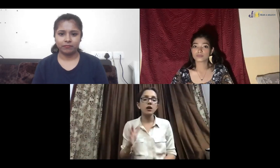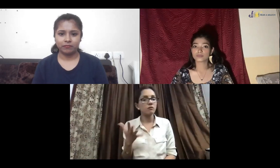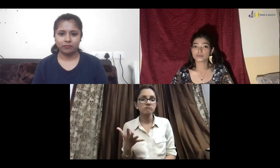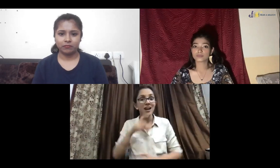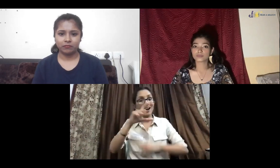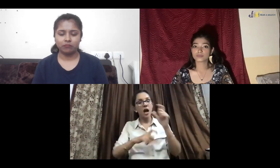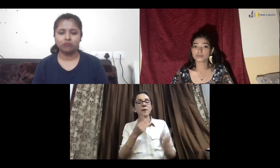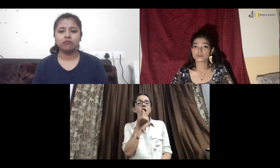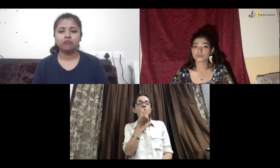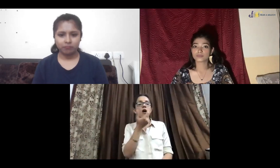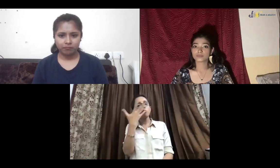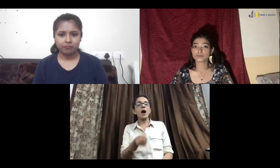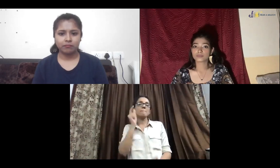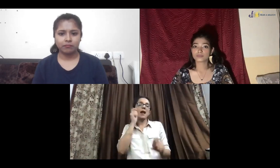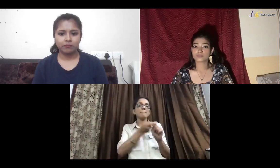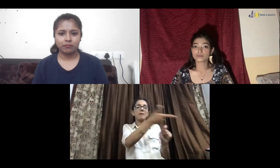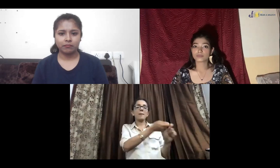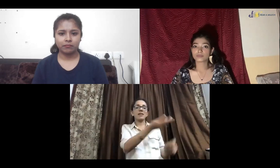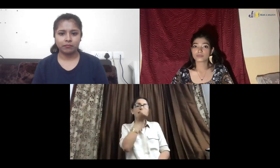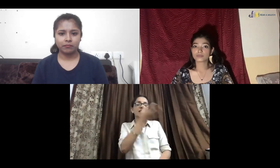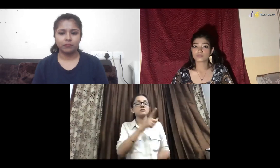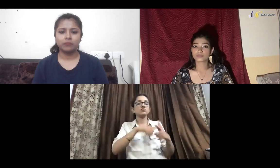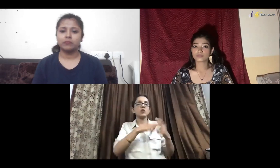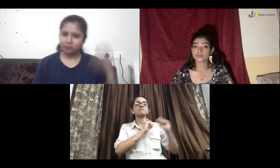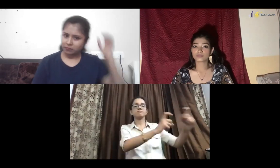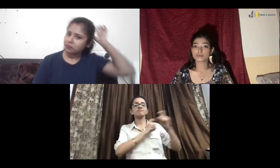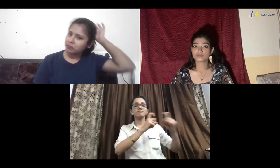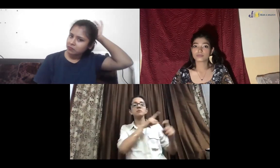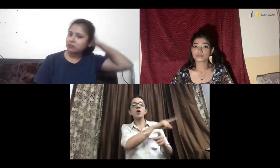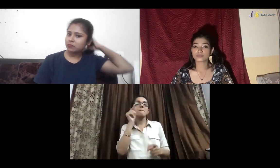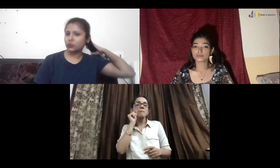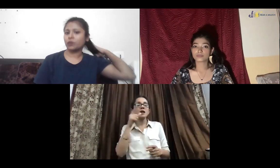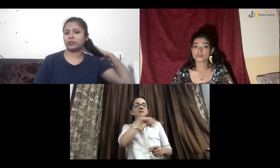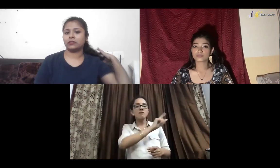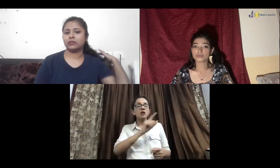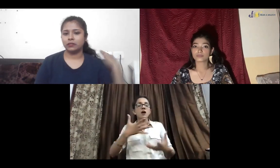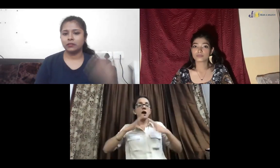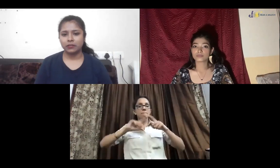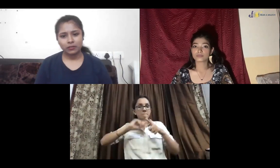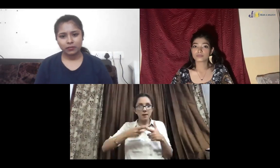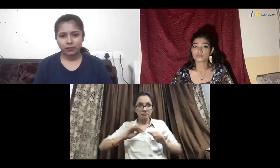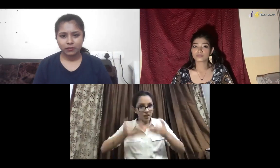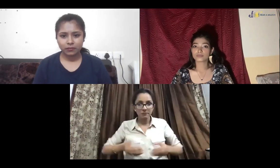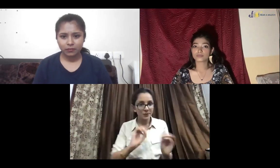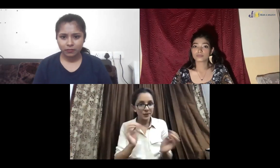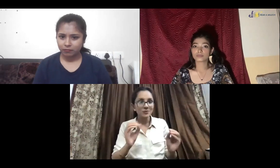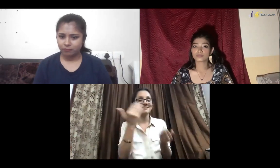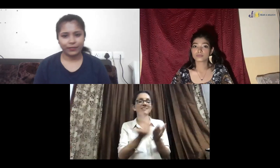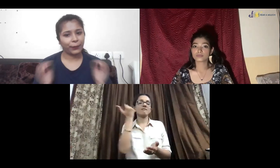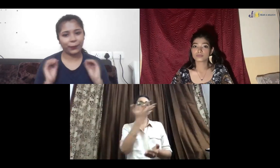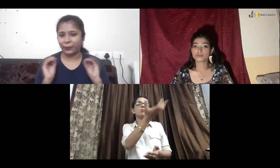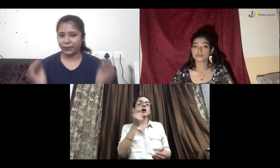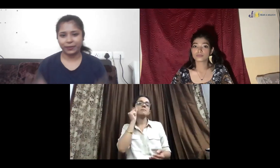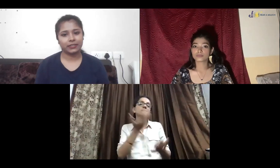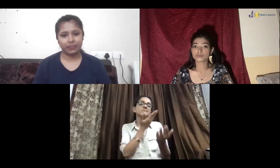take more leaves. They would not like to pay, and they feel easy enough to pay a male